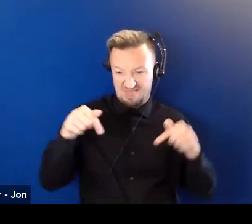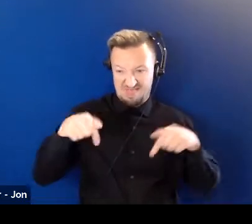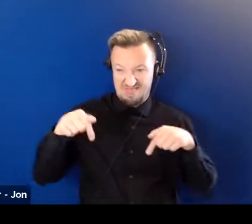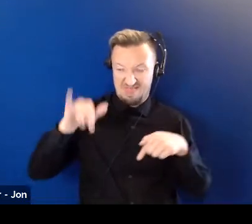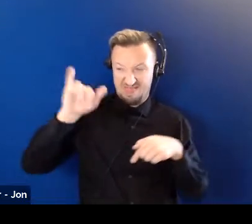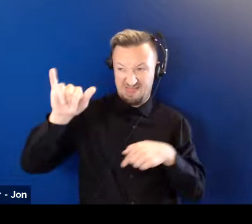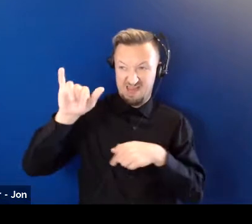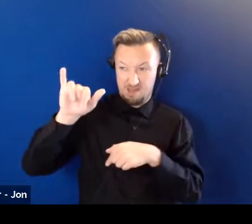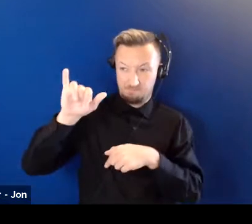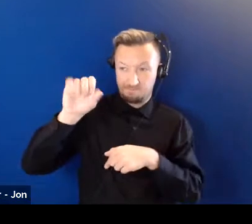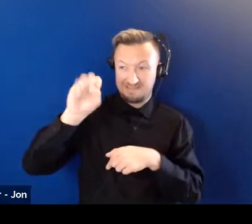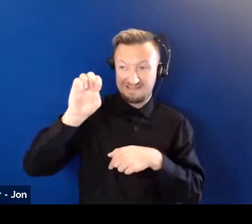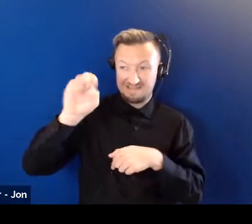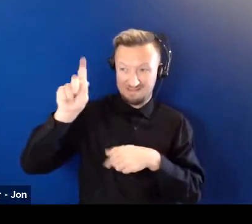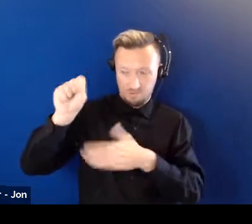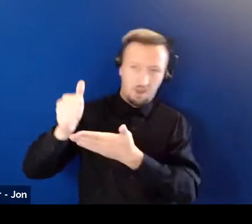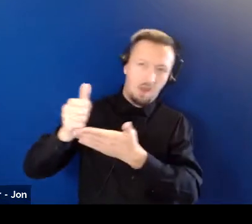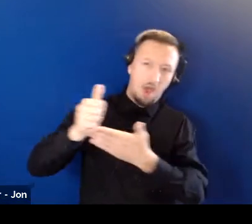forward.